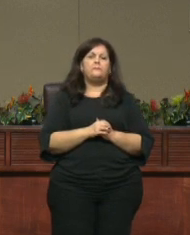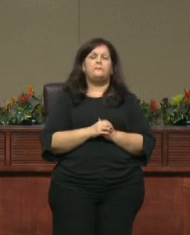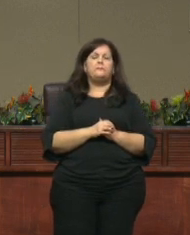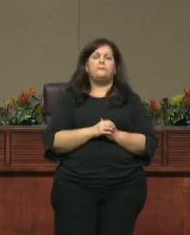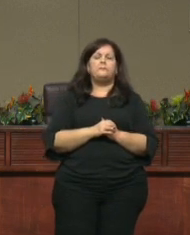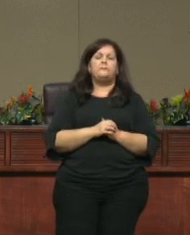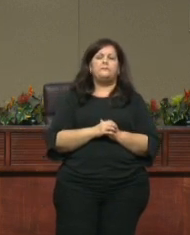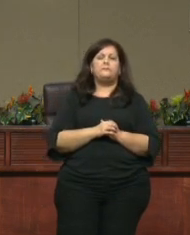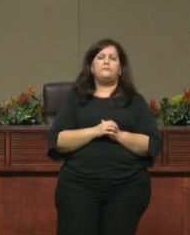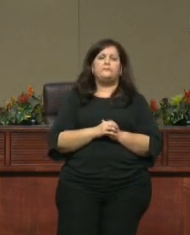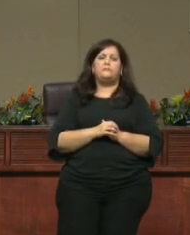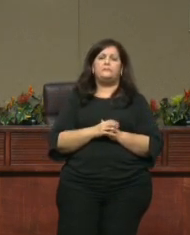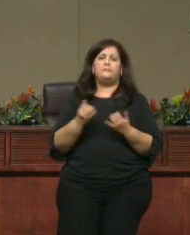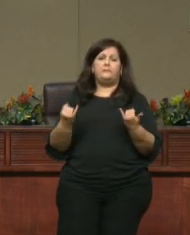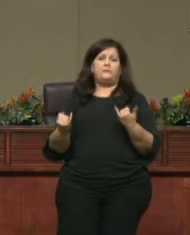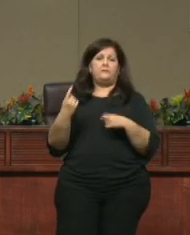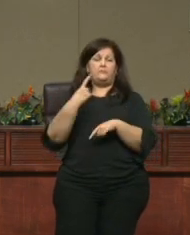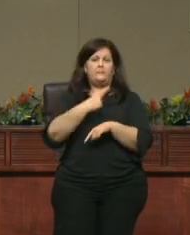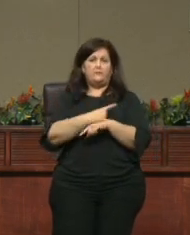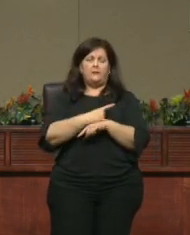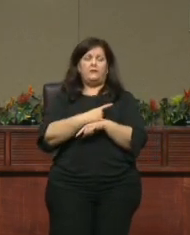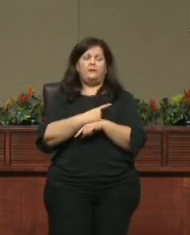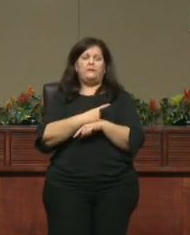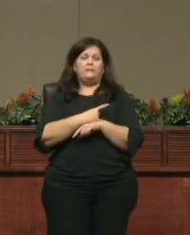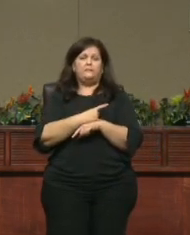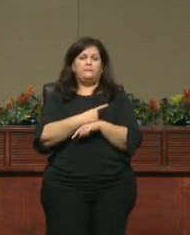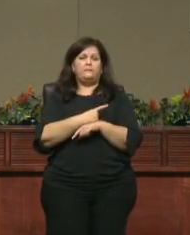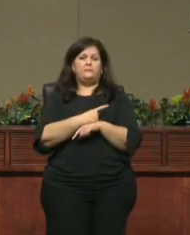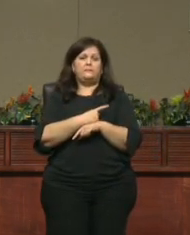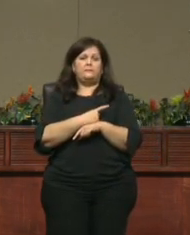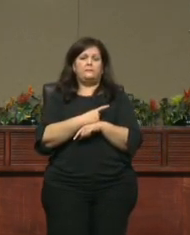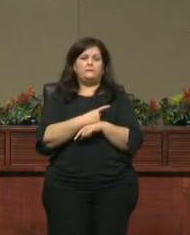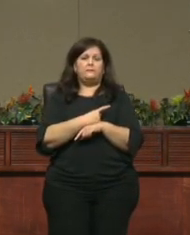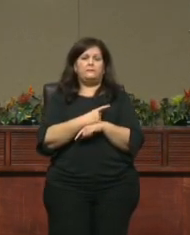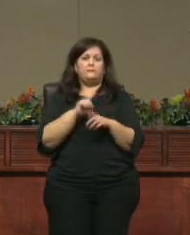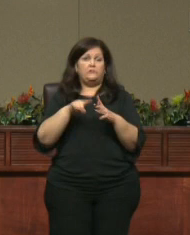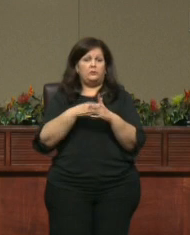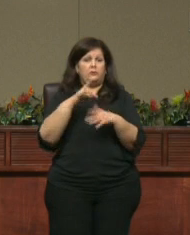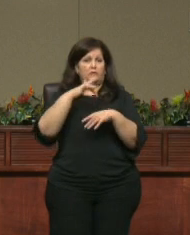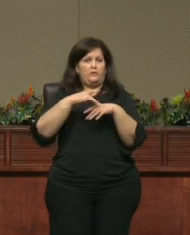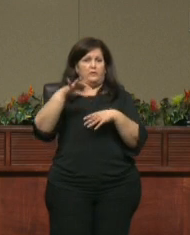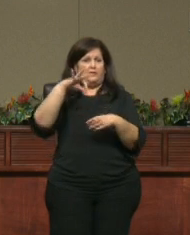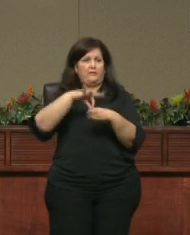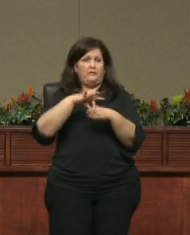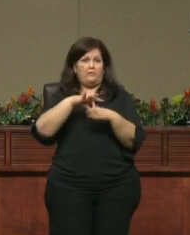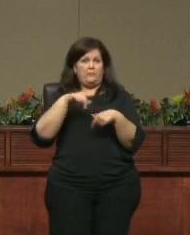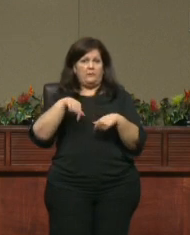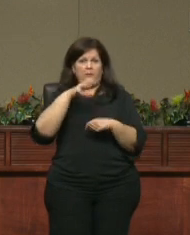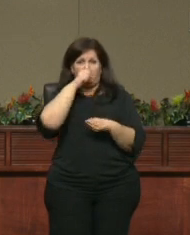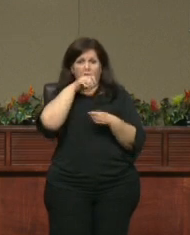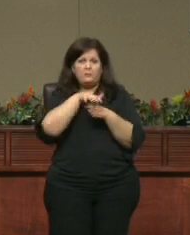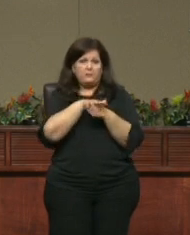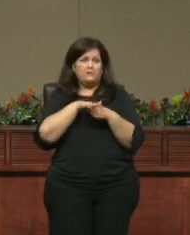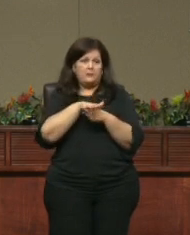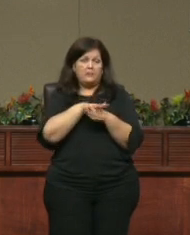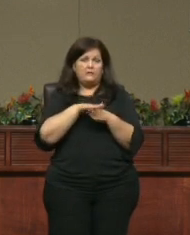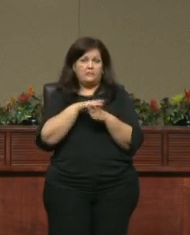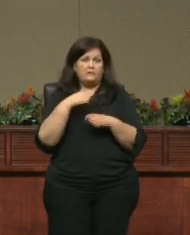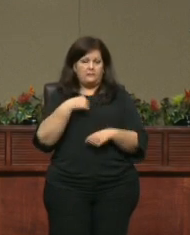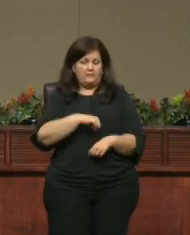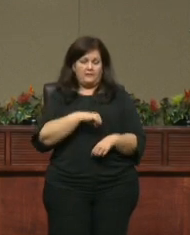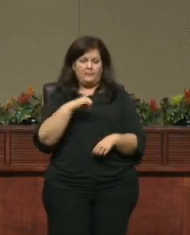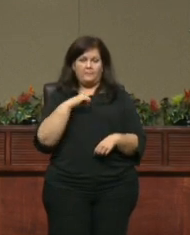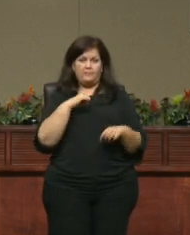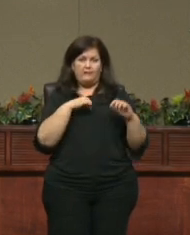last thing I would tell you that today began early voting here within Orange County. So I'm proudly wearing